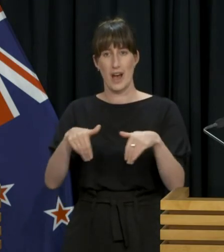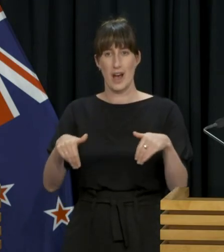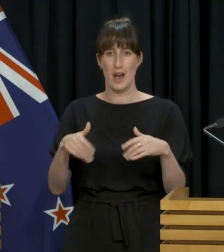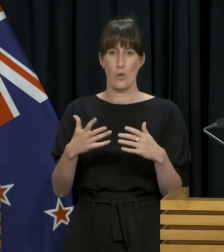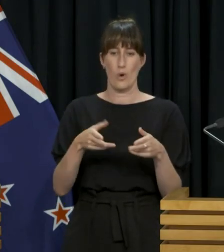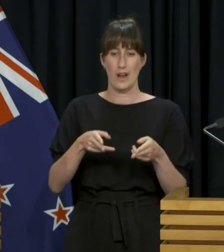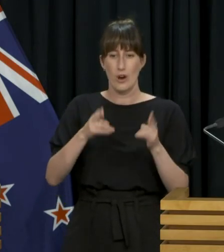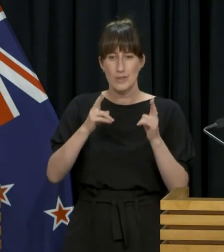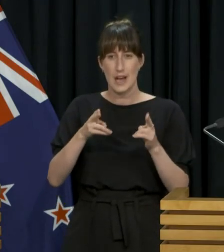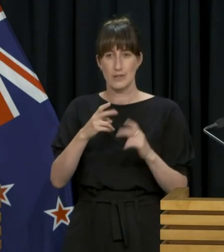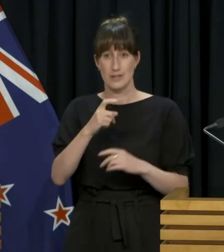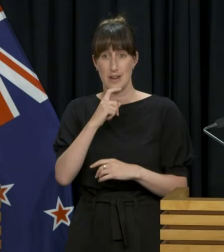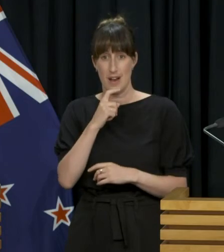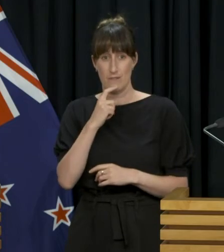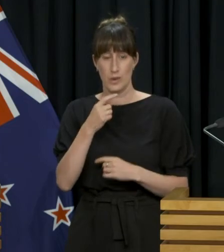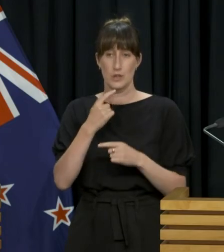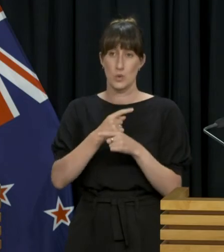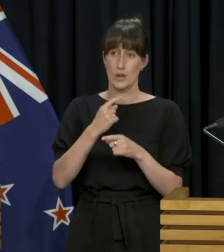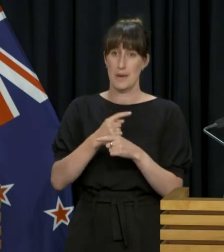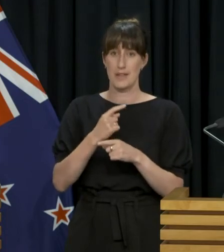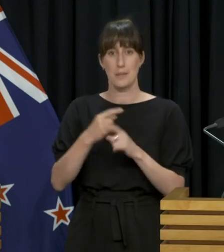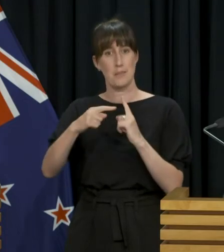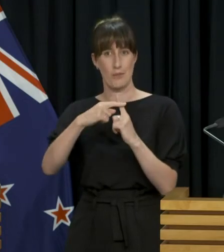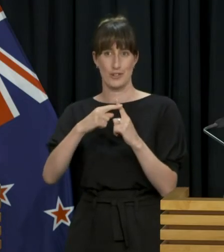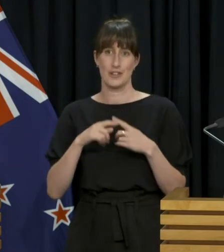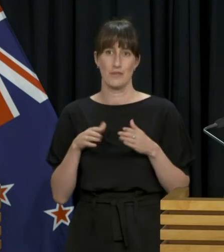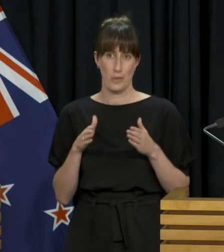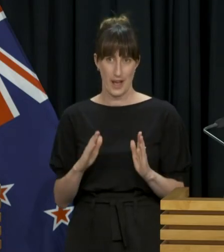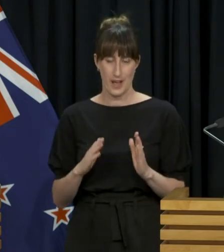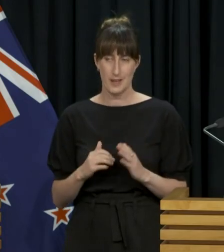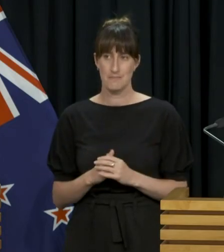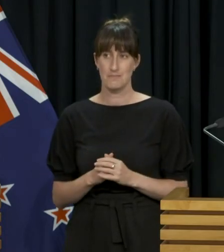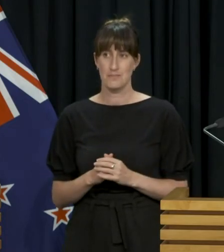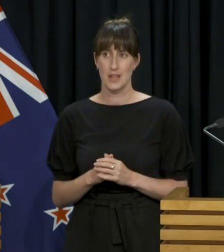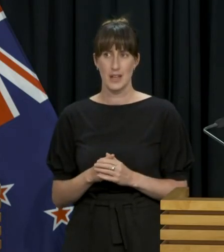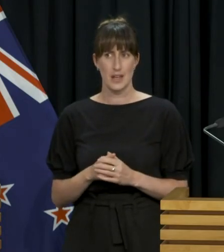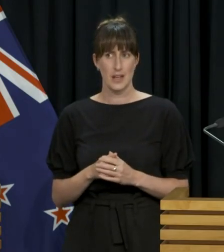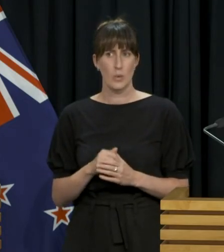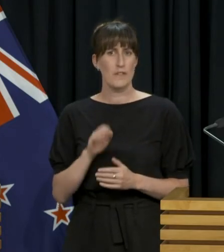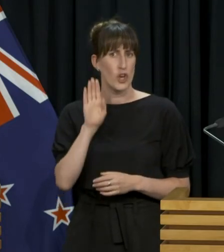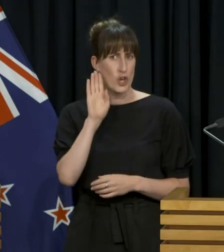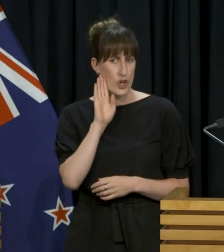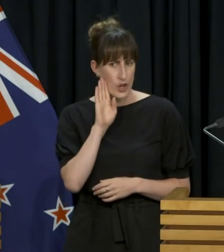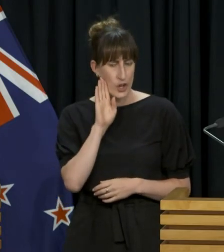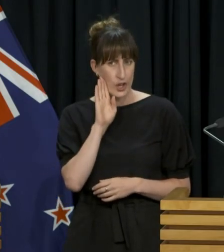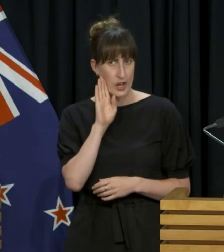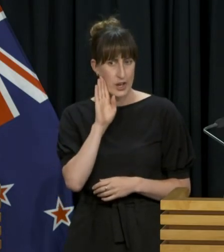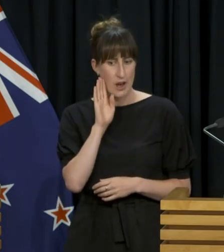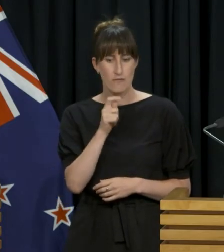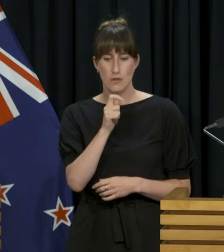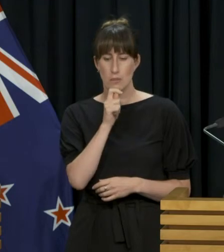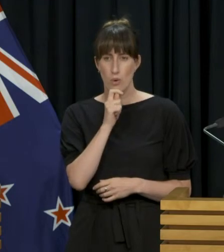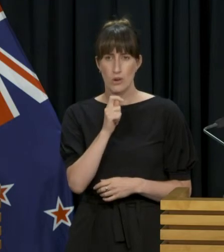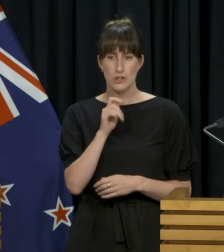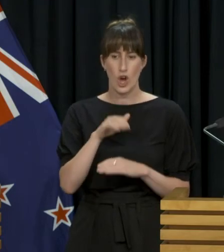myself and the Prime Minister talk about this in the last couple of days, about some of the reports we have heard of how some of our border workers are being treated out